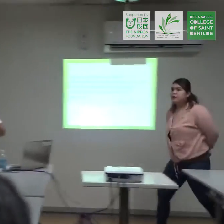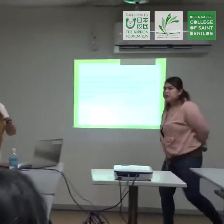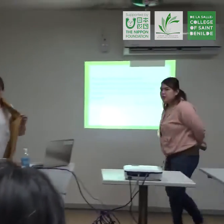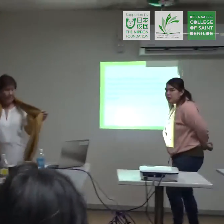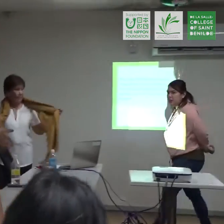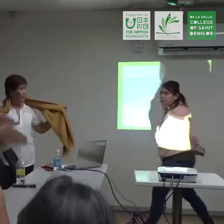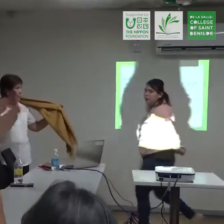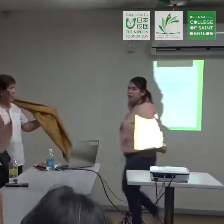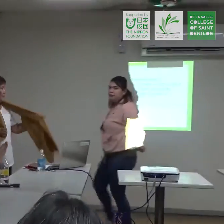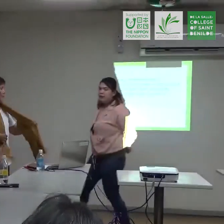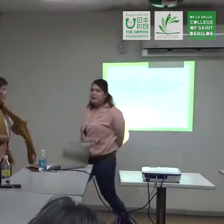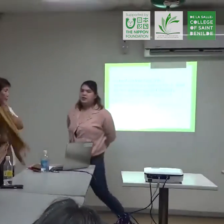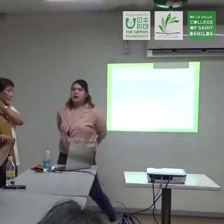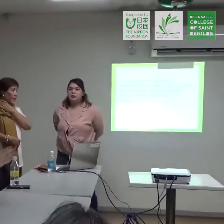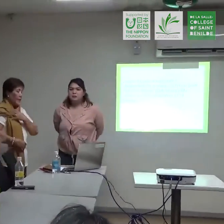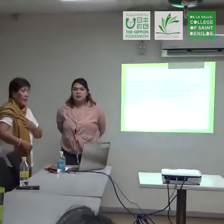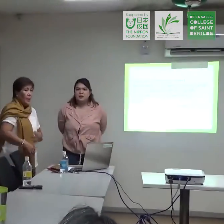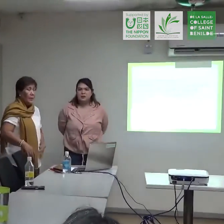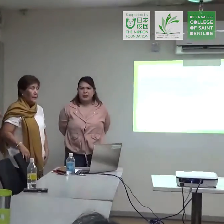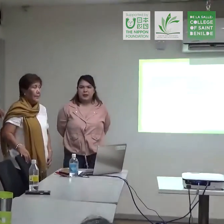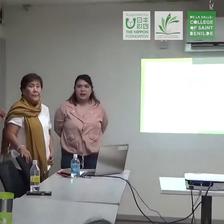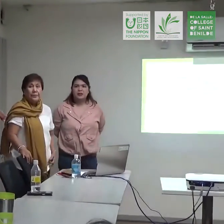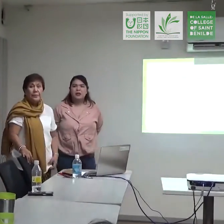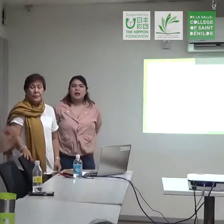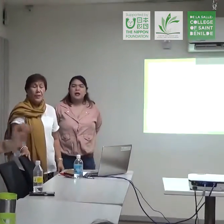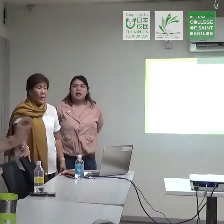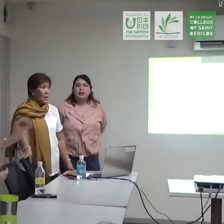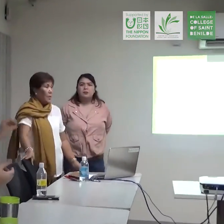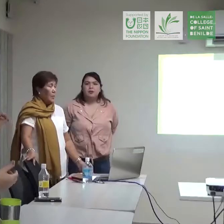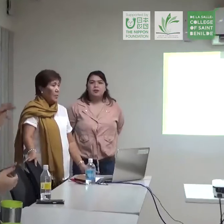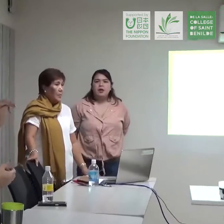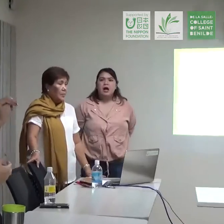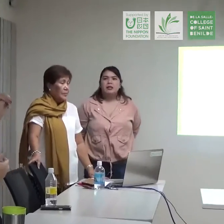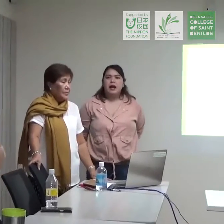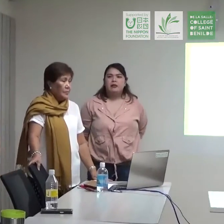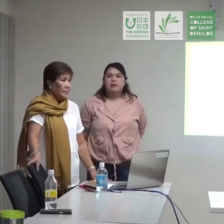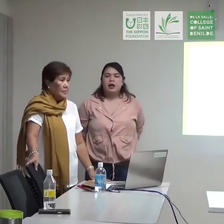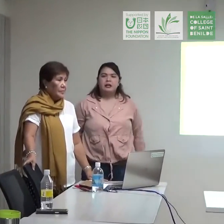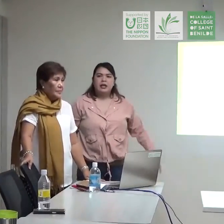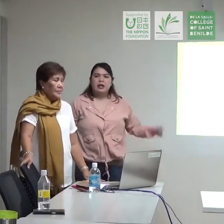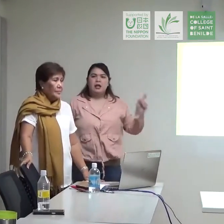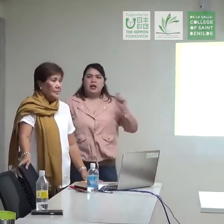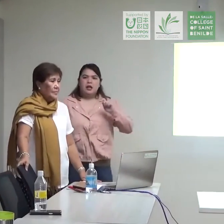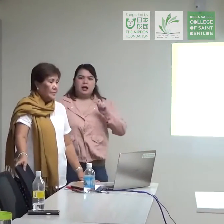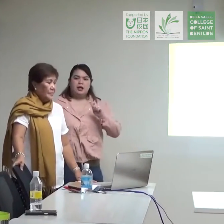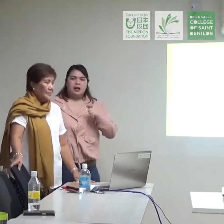So I was thinking of, for instance, with student, tapos they have